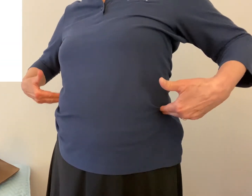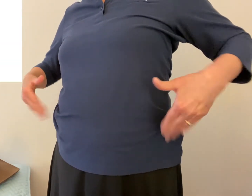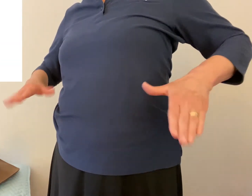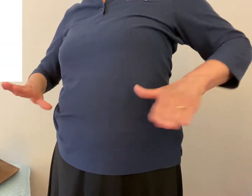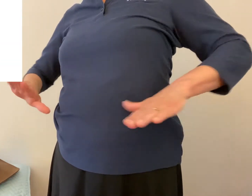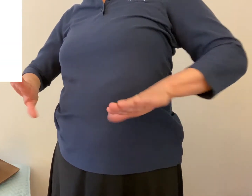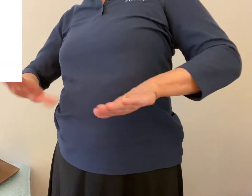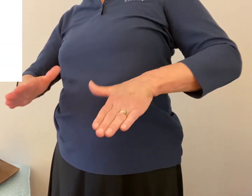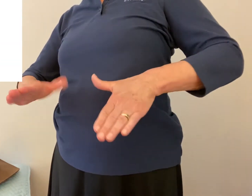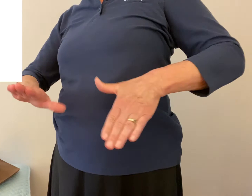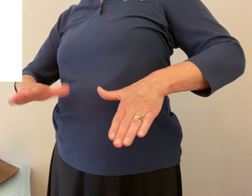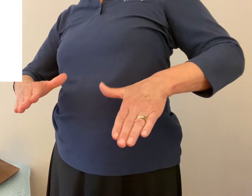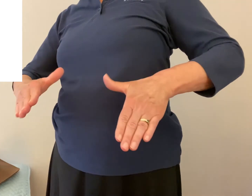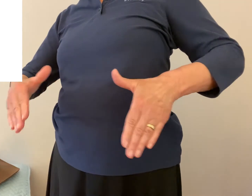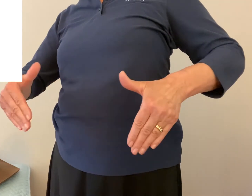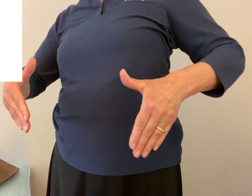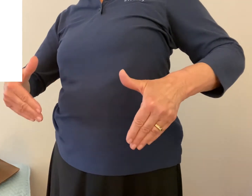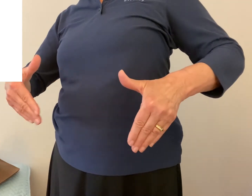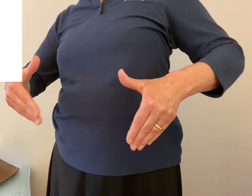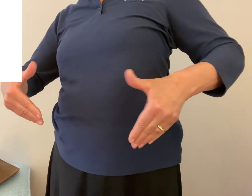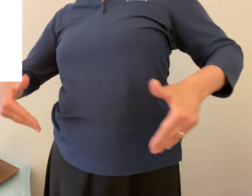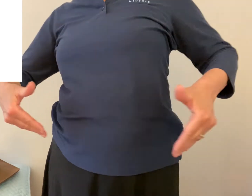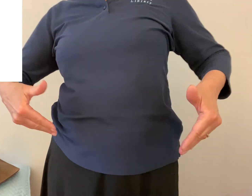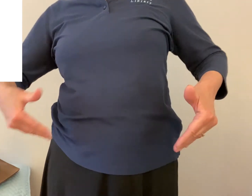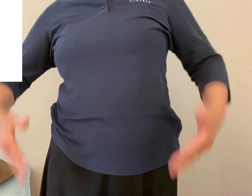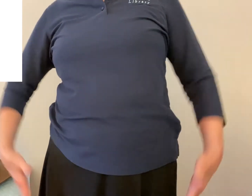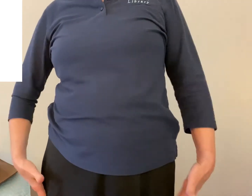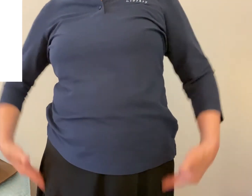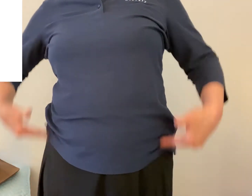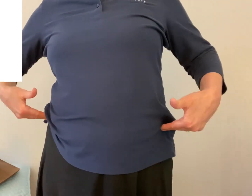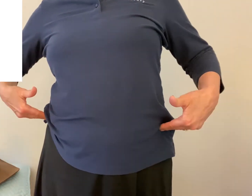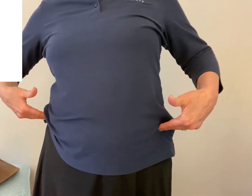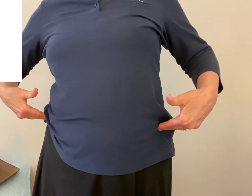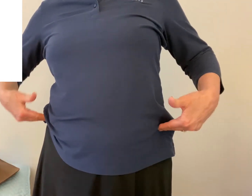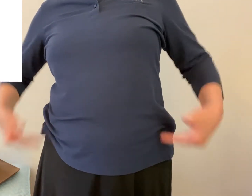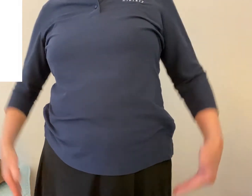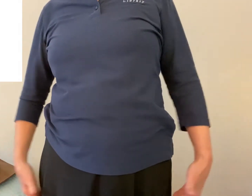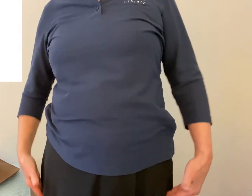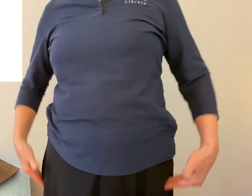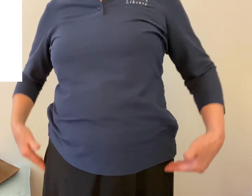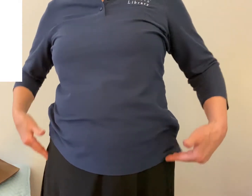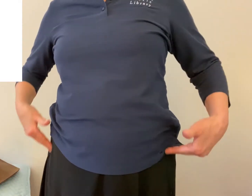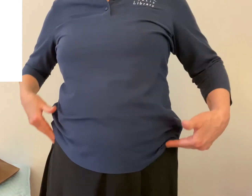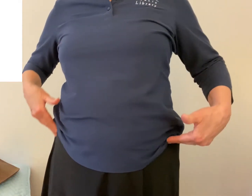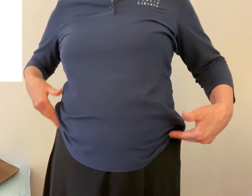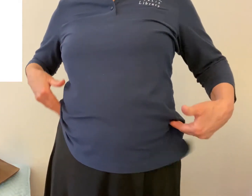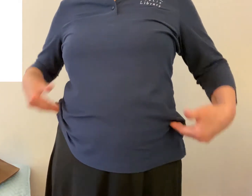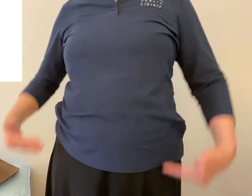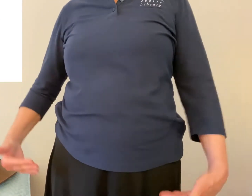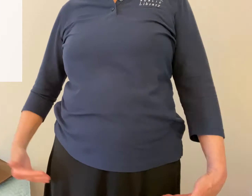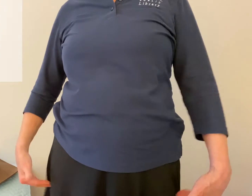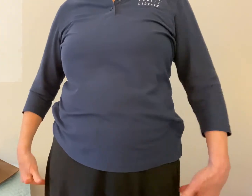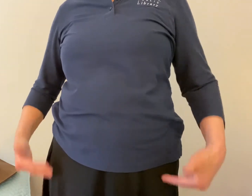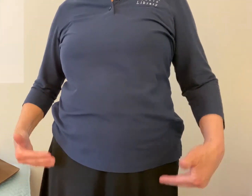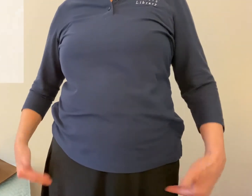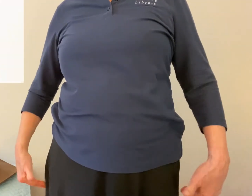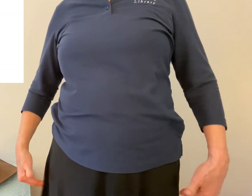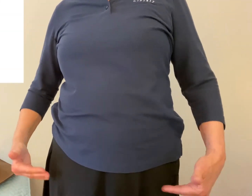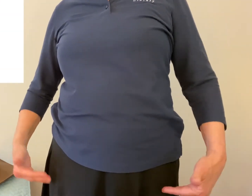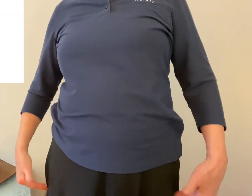Pants. So your hands kind of look like this and come in a little. Pants. Pants. And shorts are down